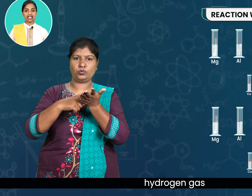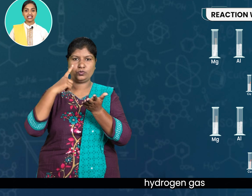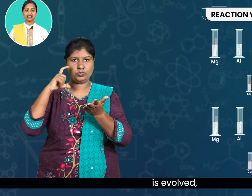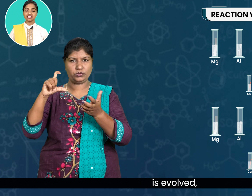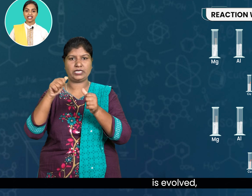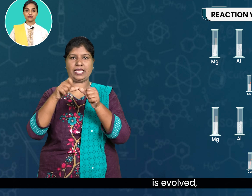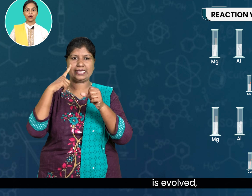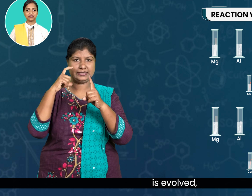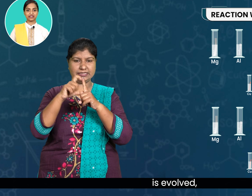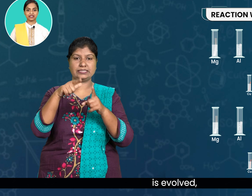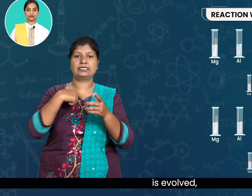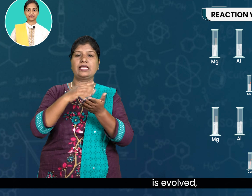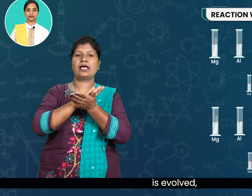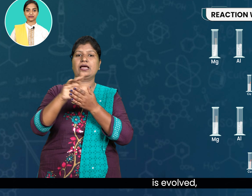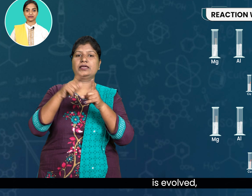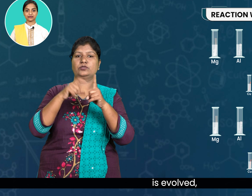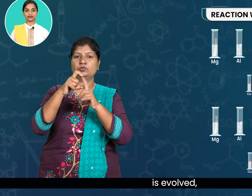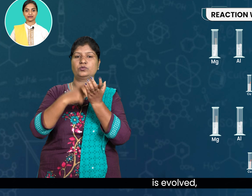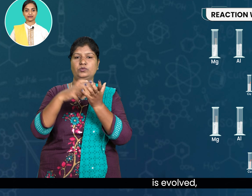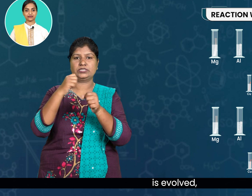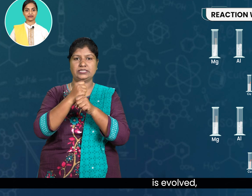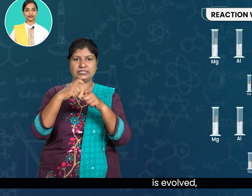hydrogen gas is evolved.